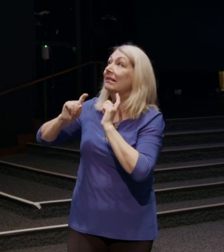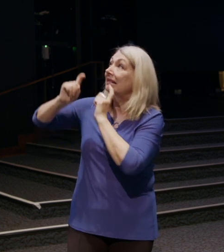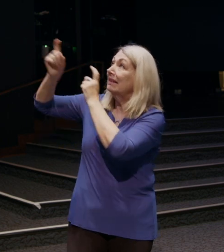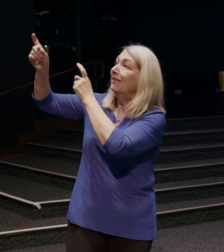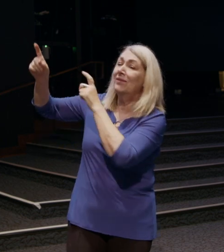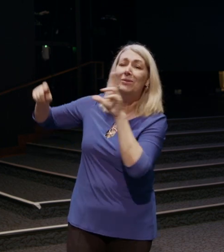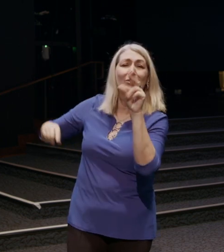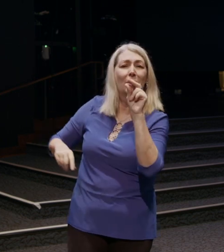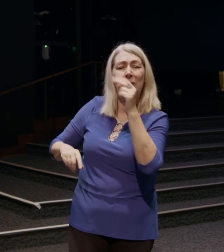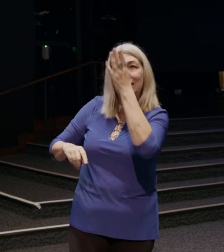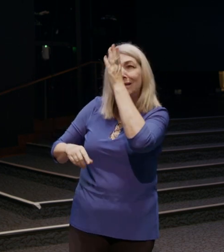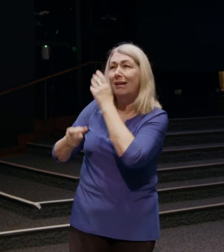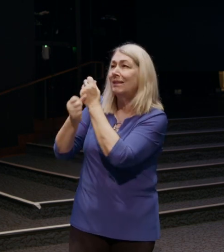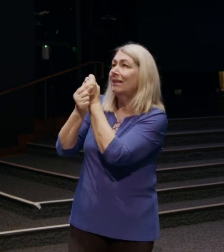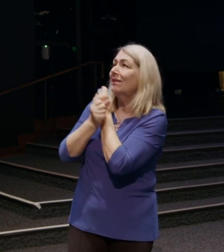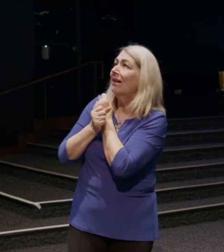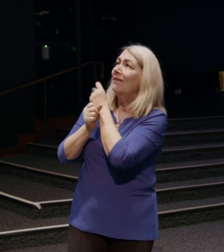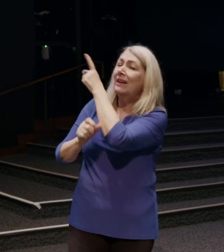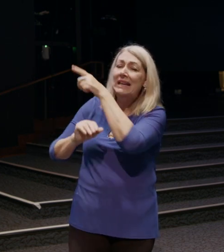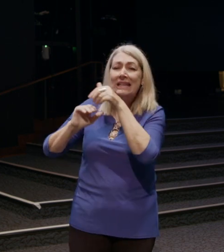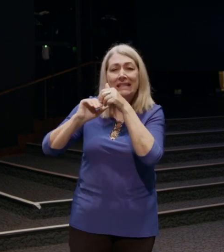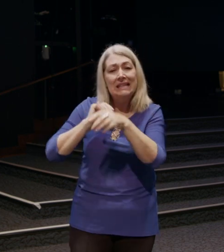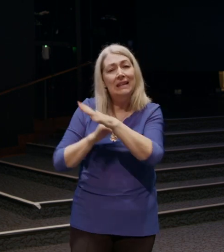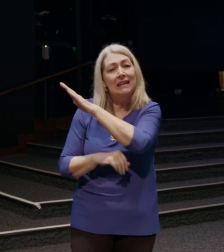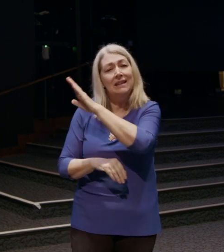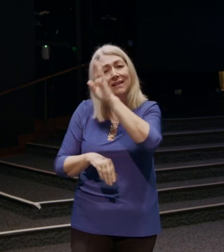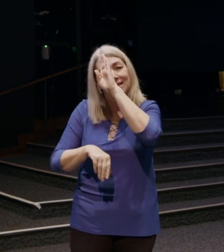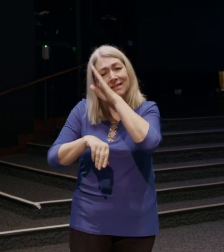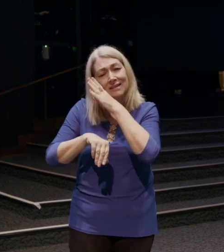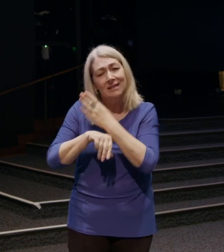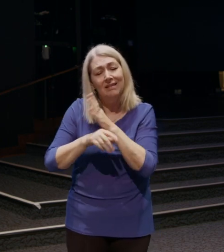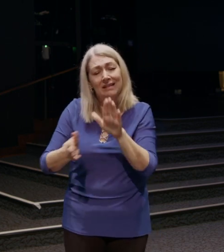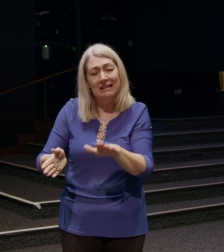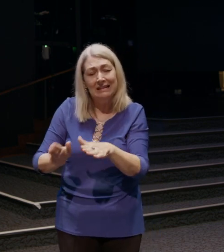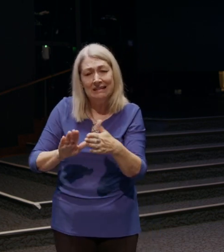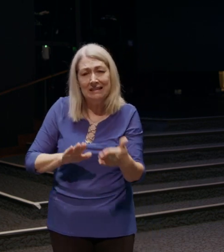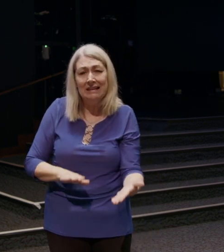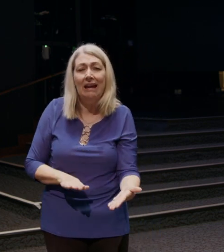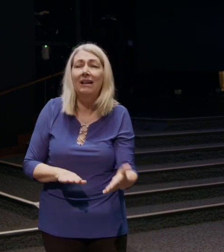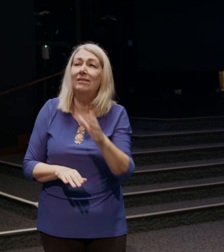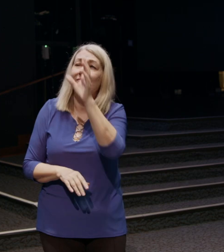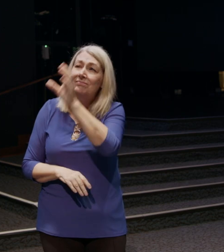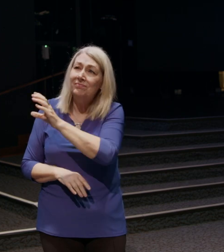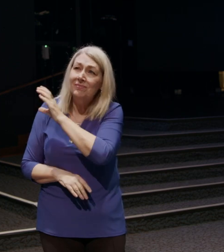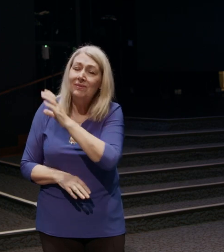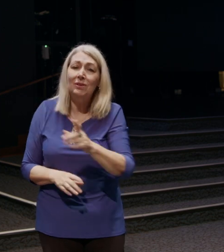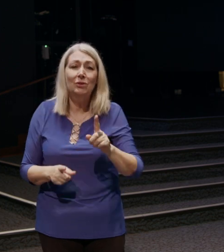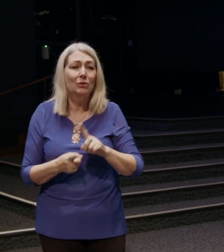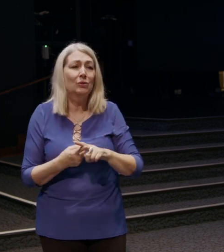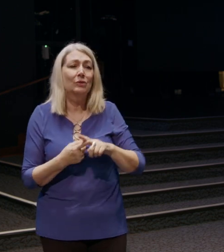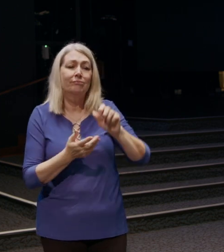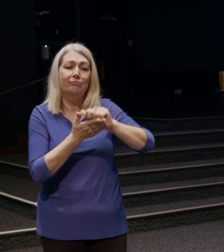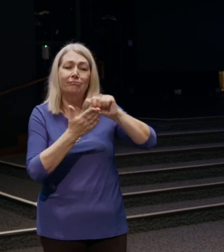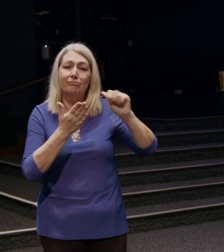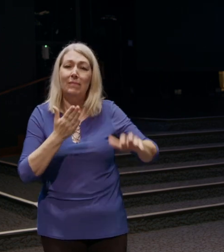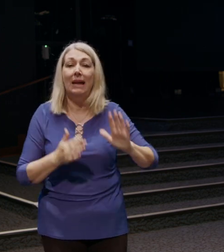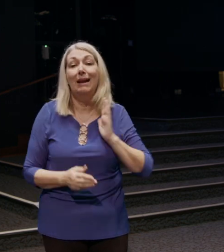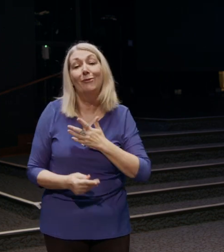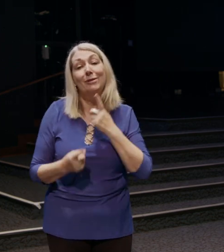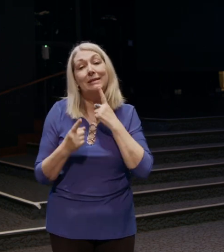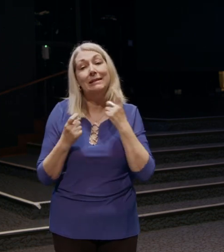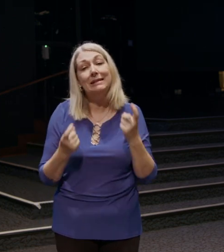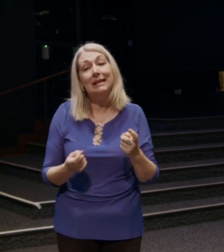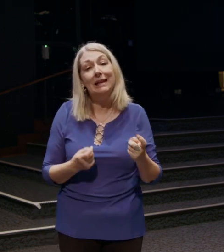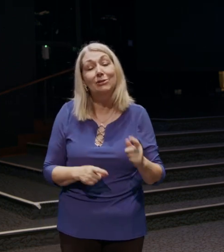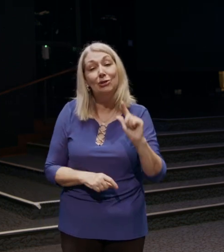love for us and sending his Son to be the way to take away our sins. Grace is created by God.